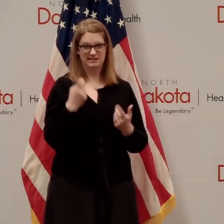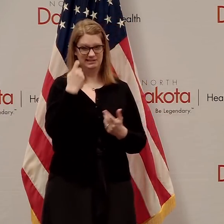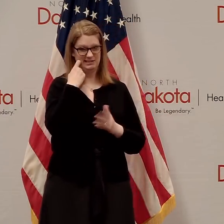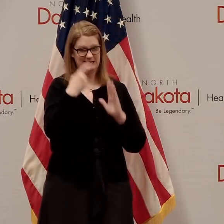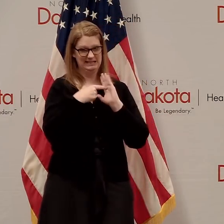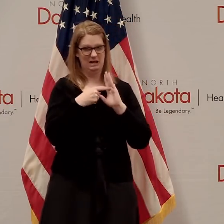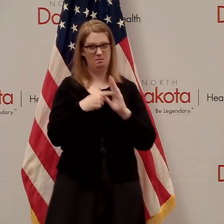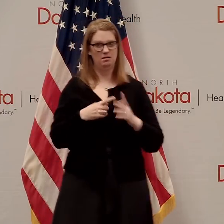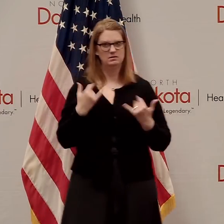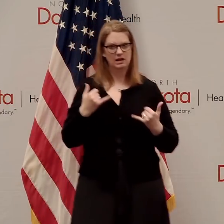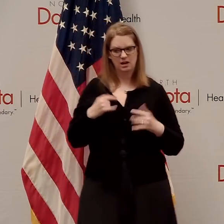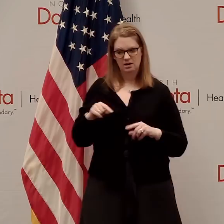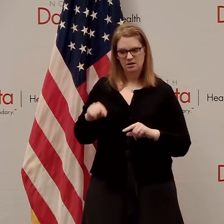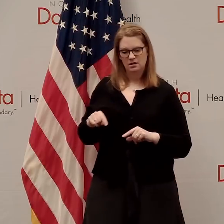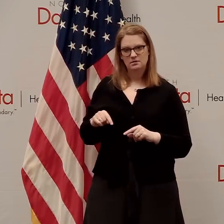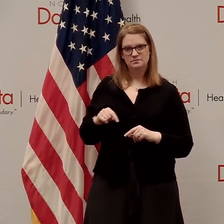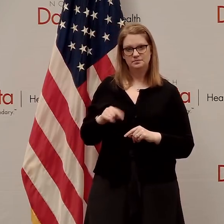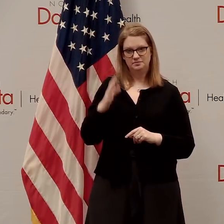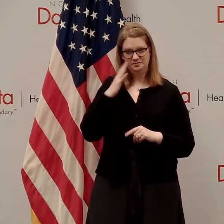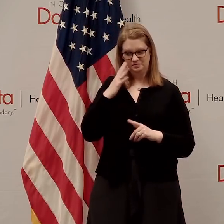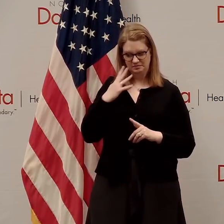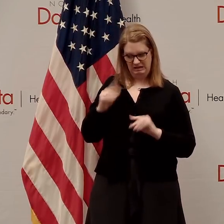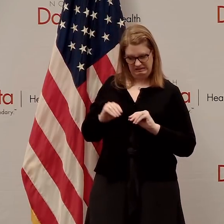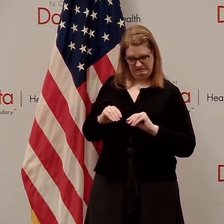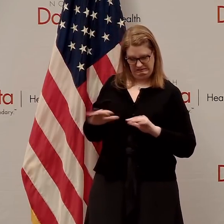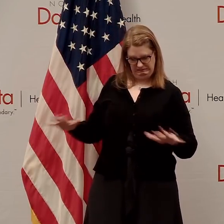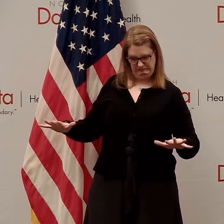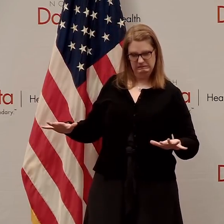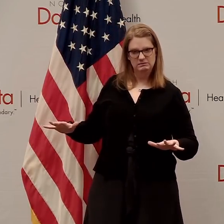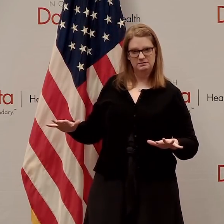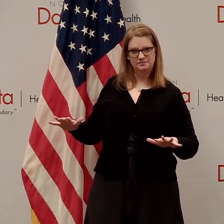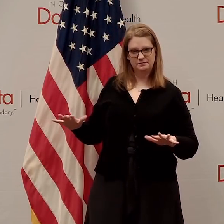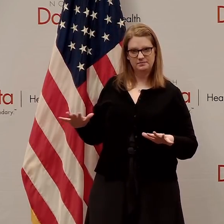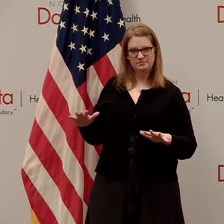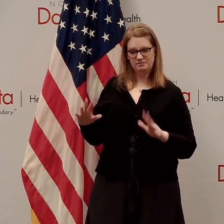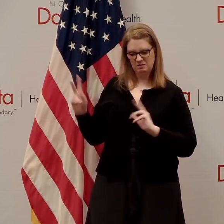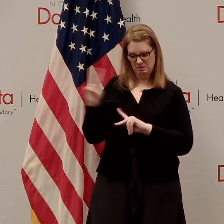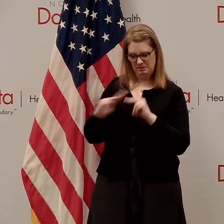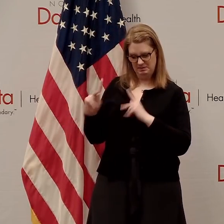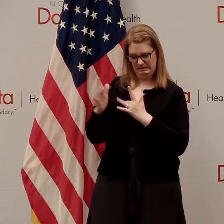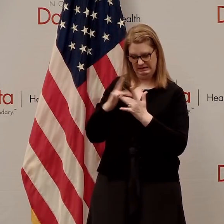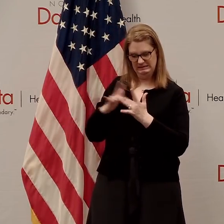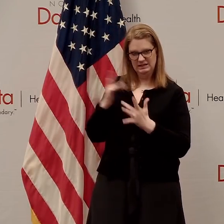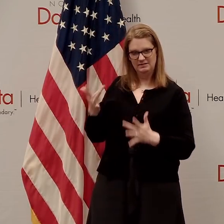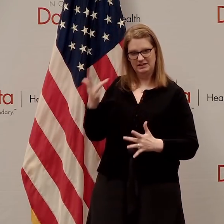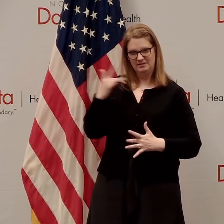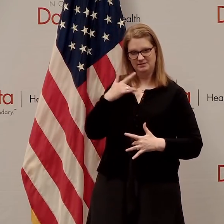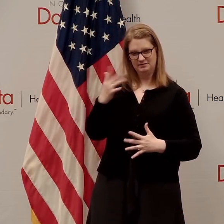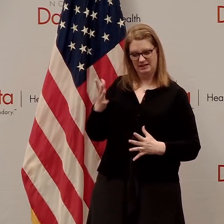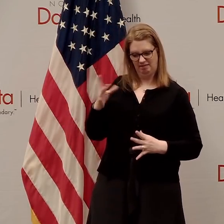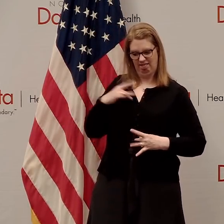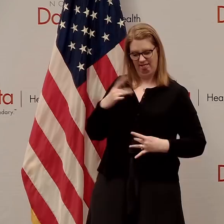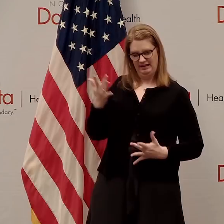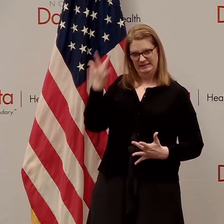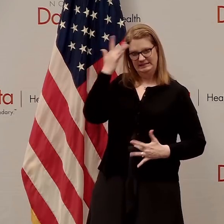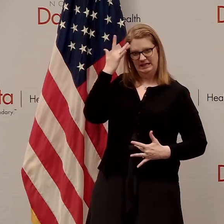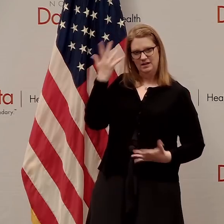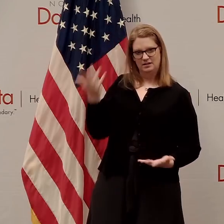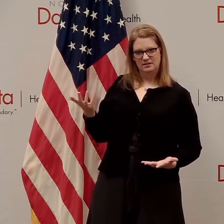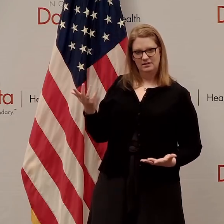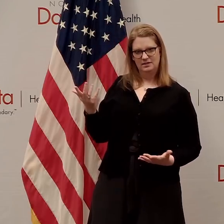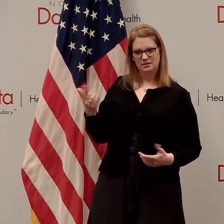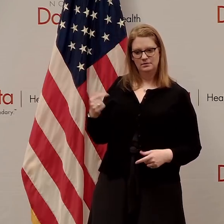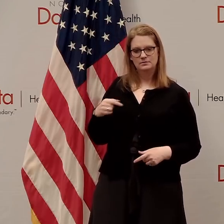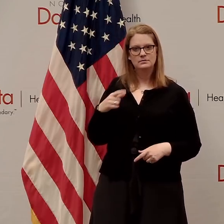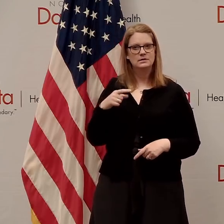of today, where the highly transmissible, highly deadly for vulnerable population, we have to make sure that we're navigating. Some people have